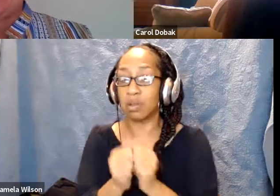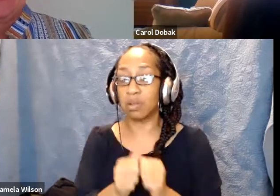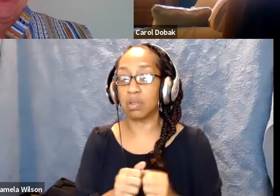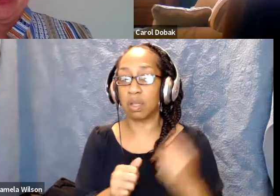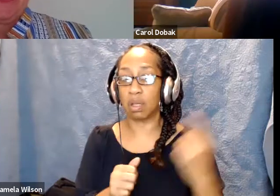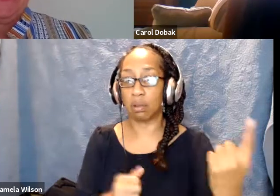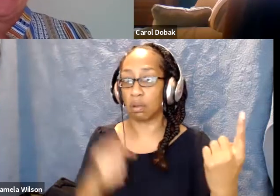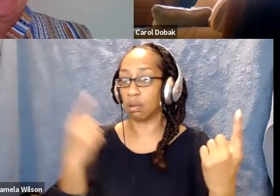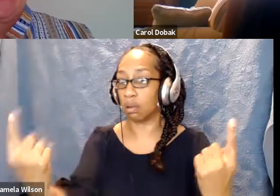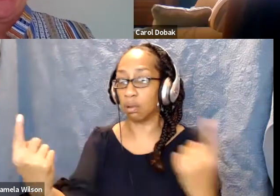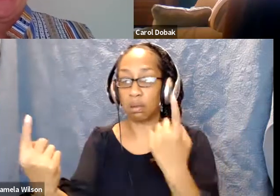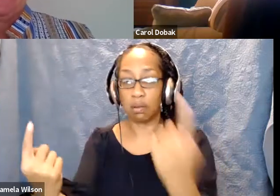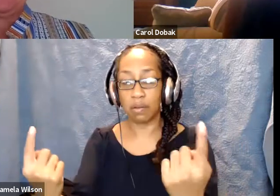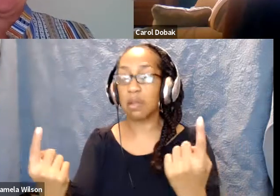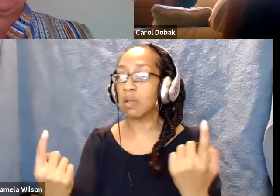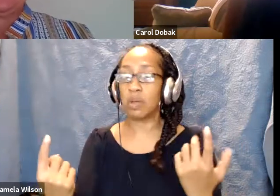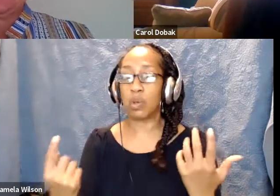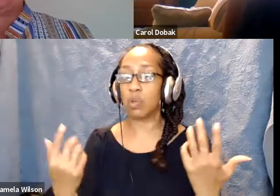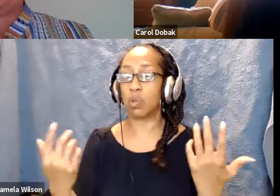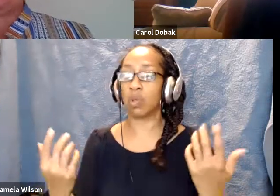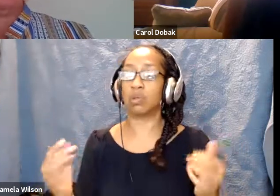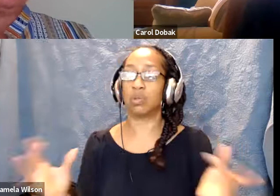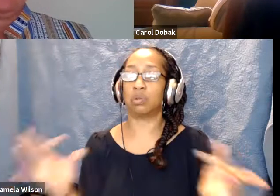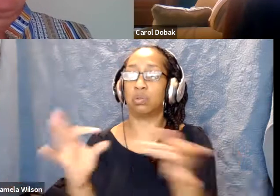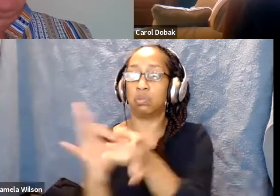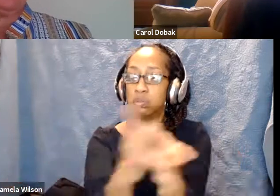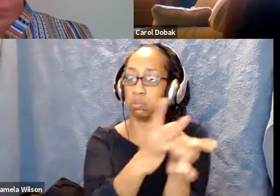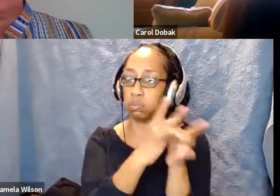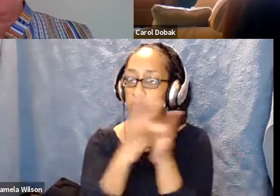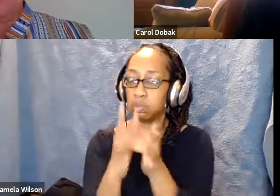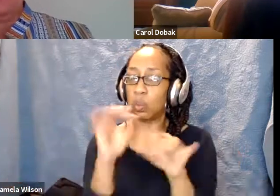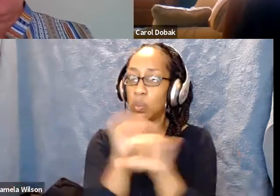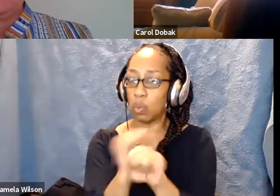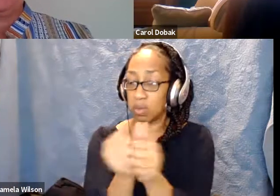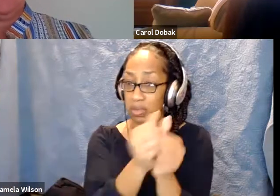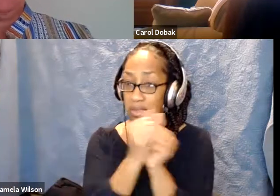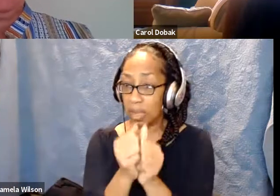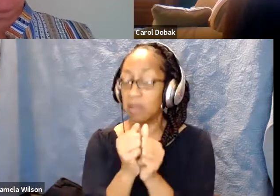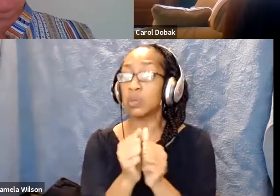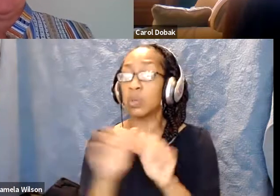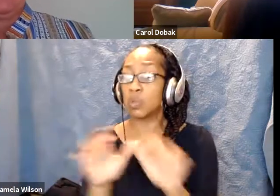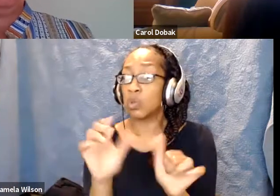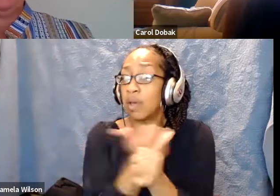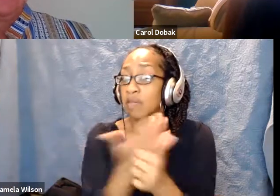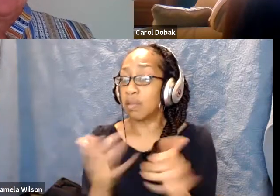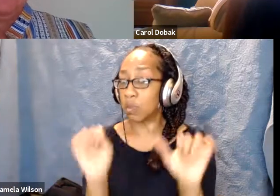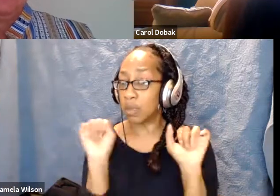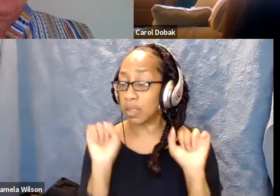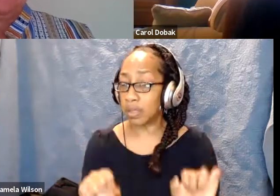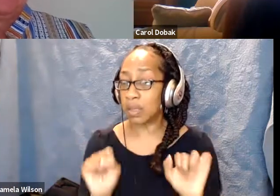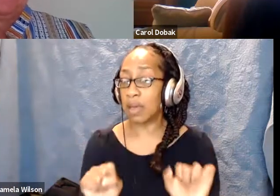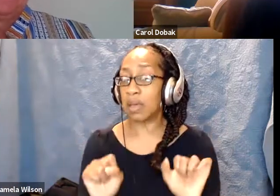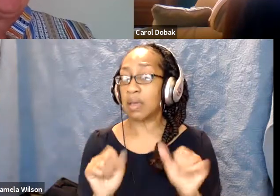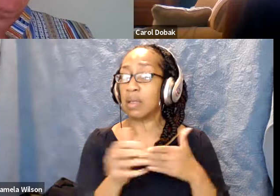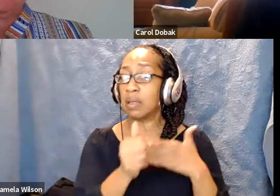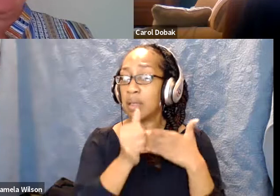want to work across agencies. And we just want to take every step that we can take that leads